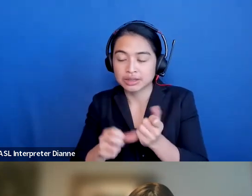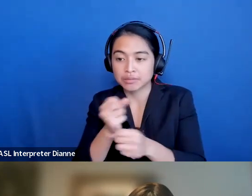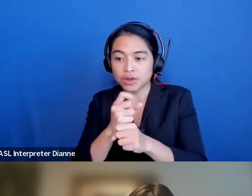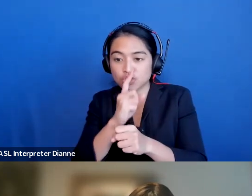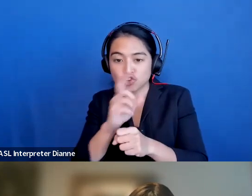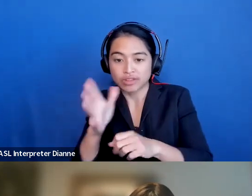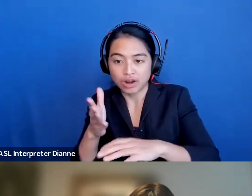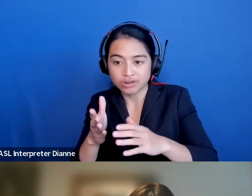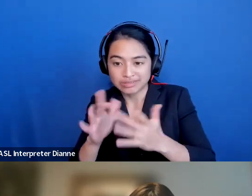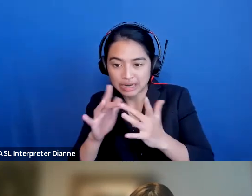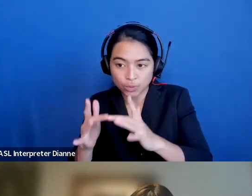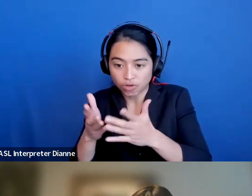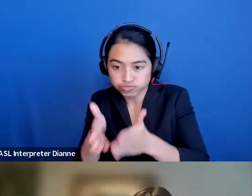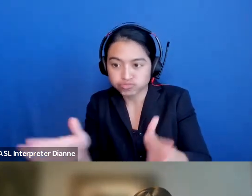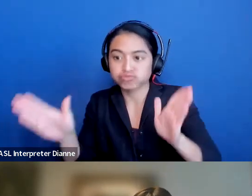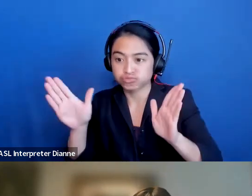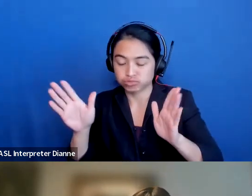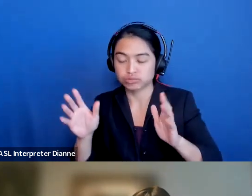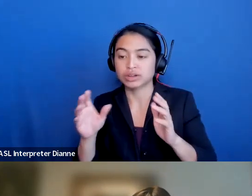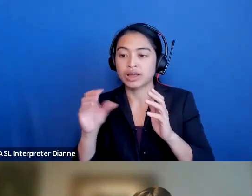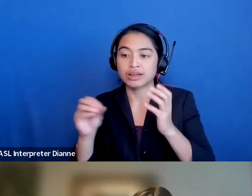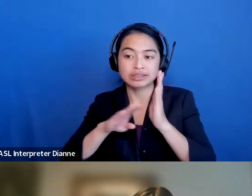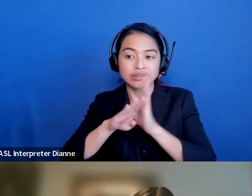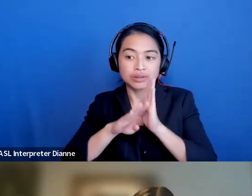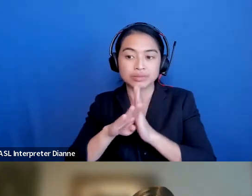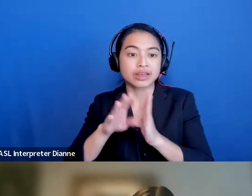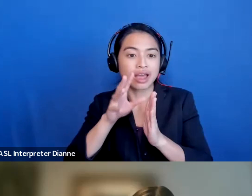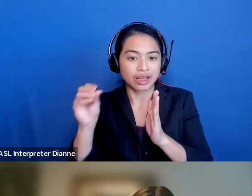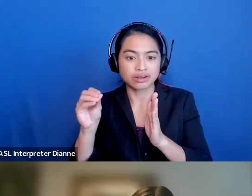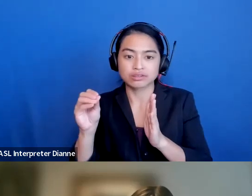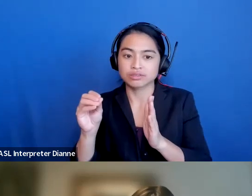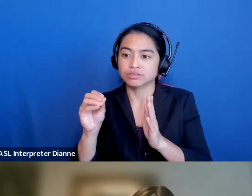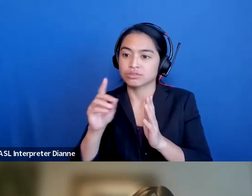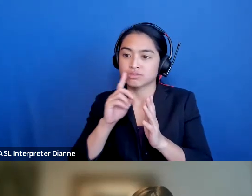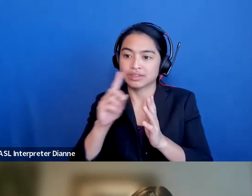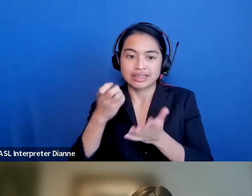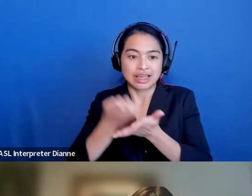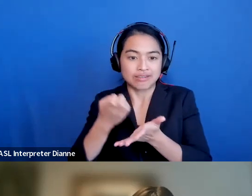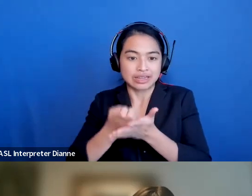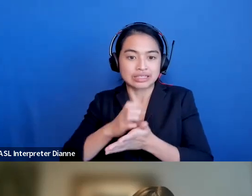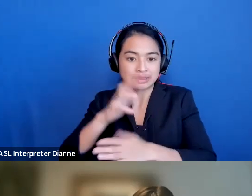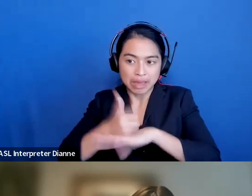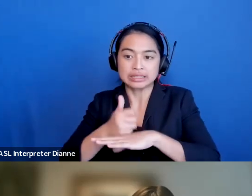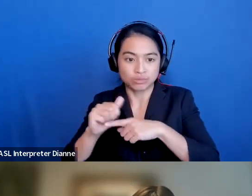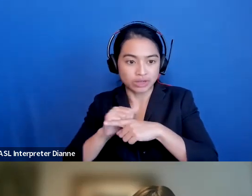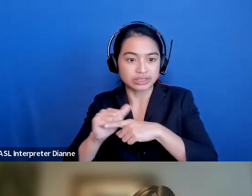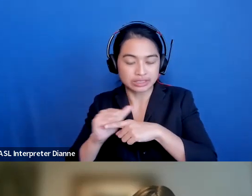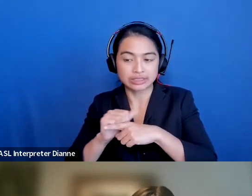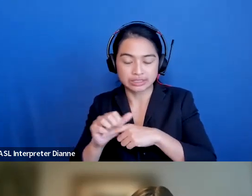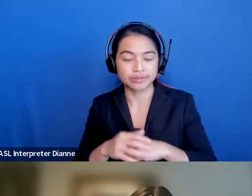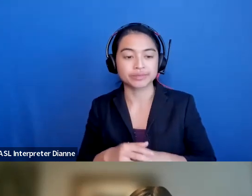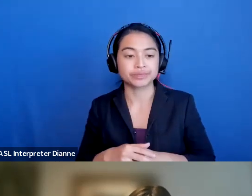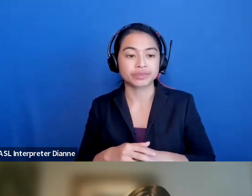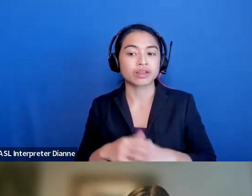capacity of the network, developing and really scaling out evidence-based practices. And